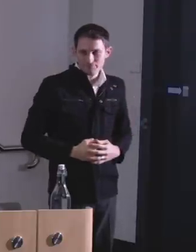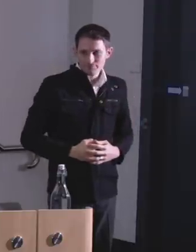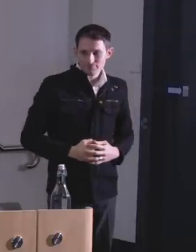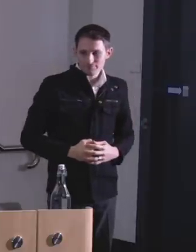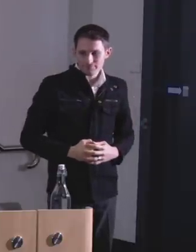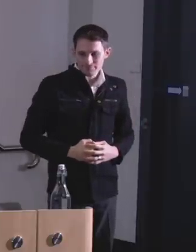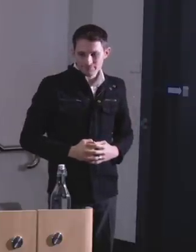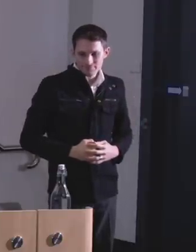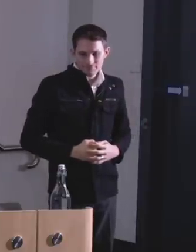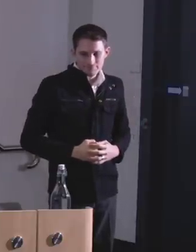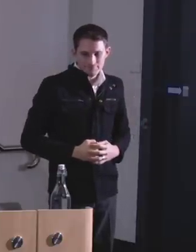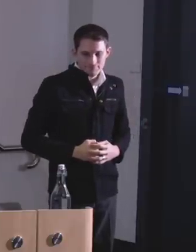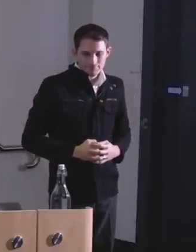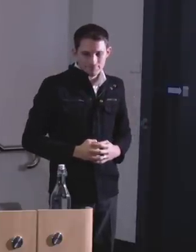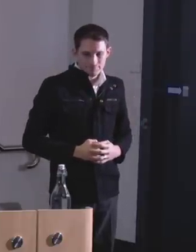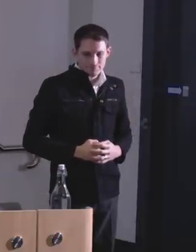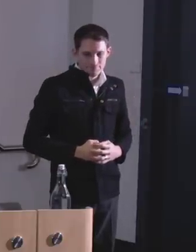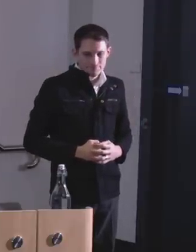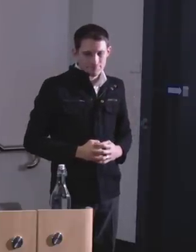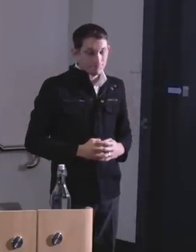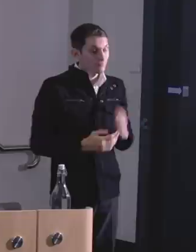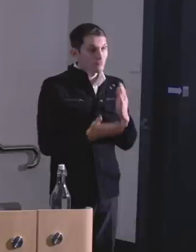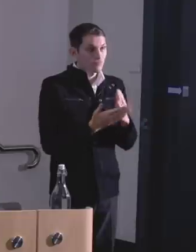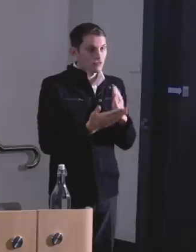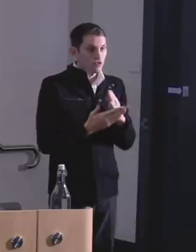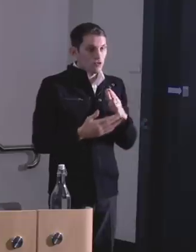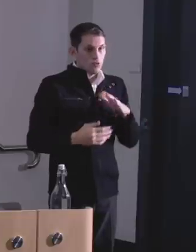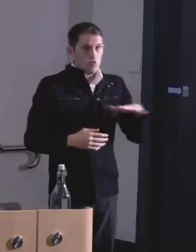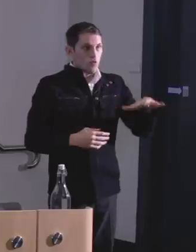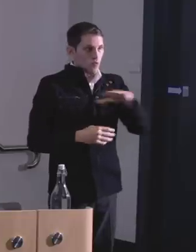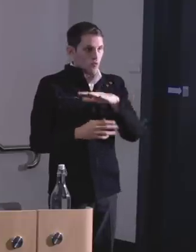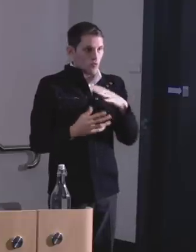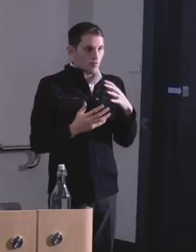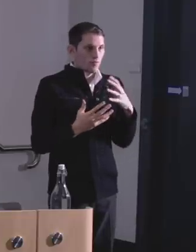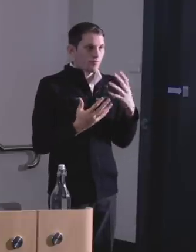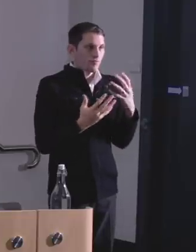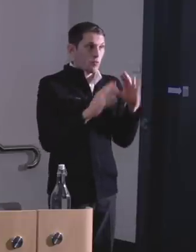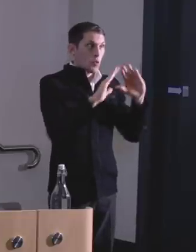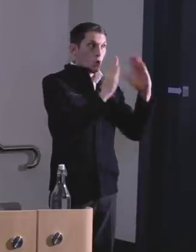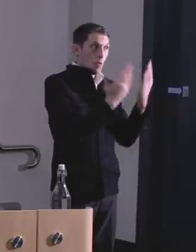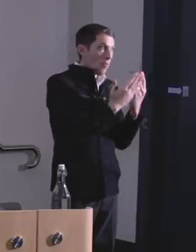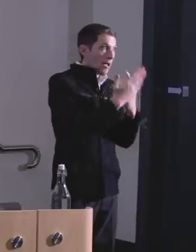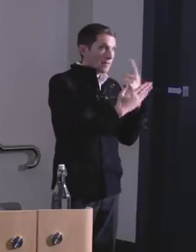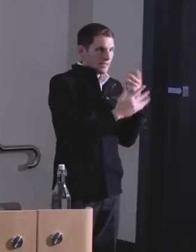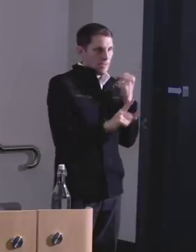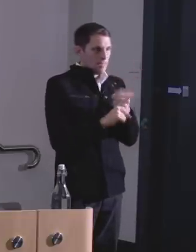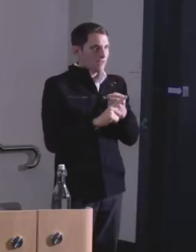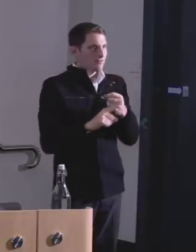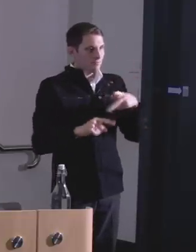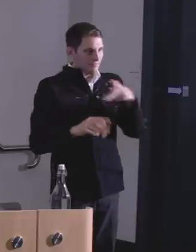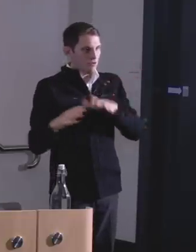And all of us are impacted by what's happening globally. You know, one of the